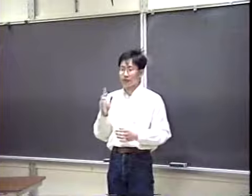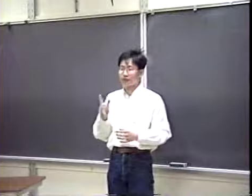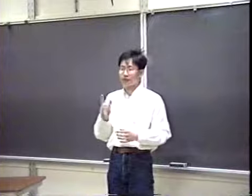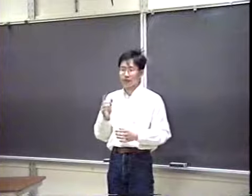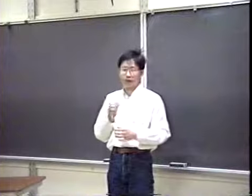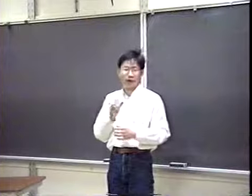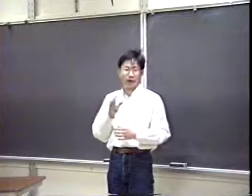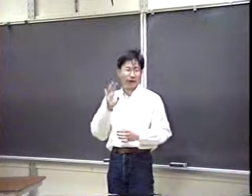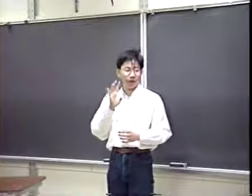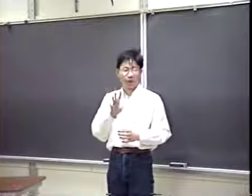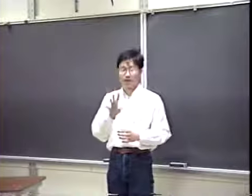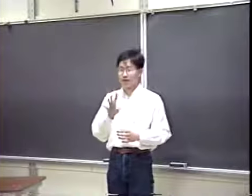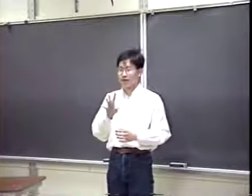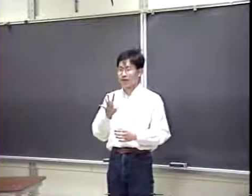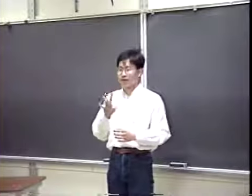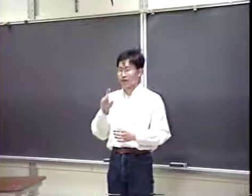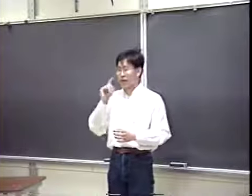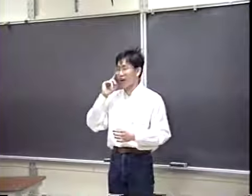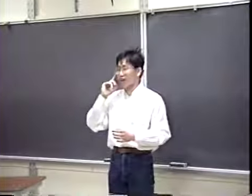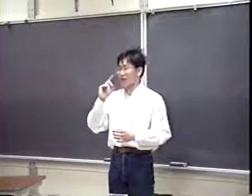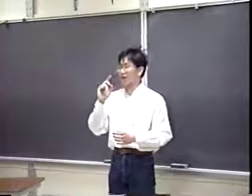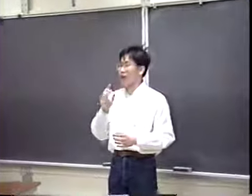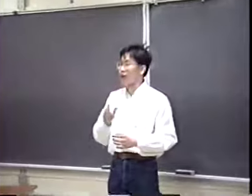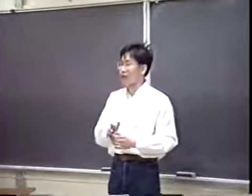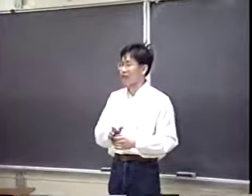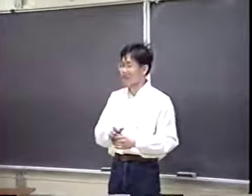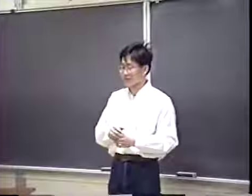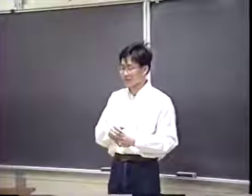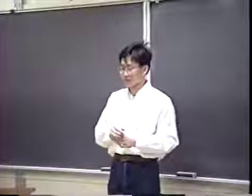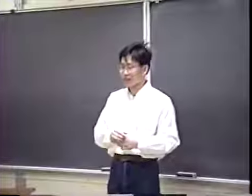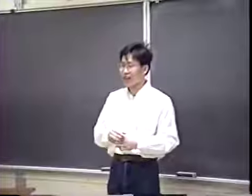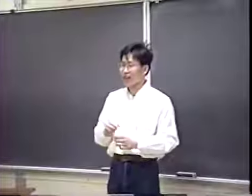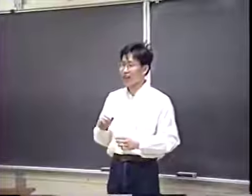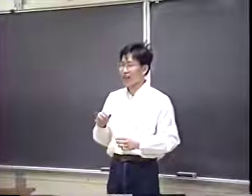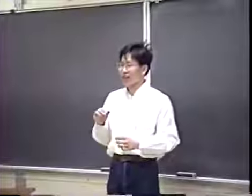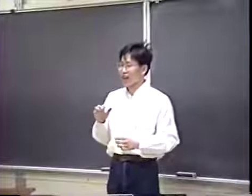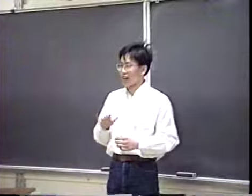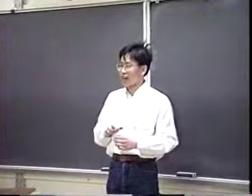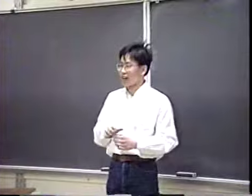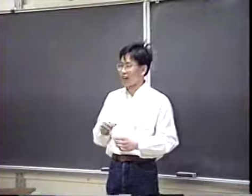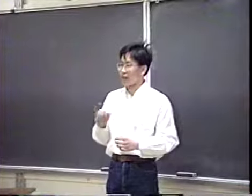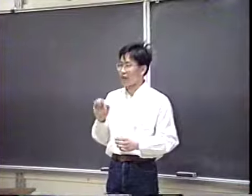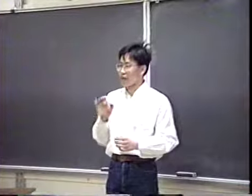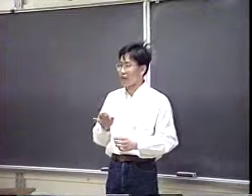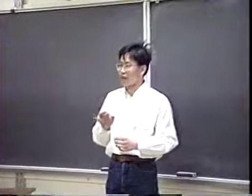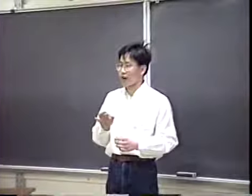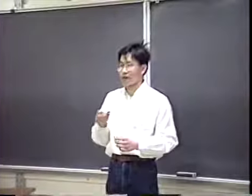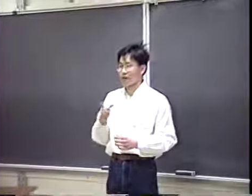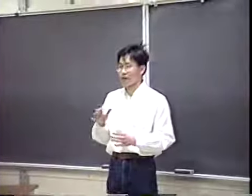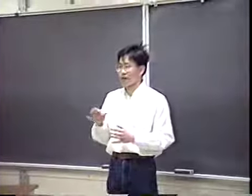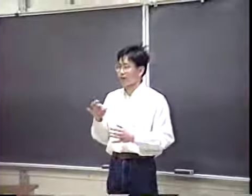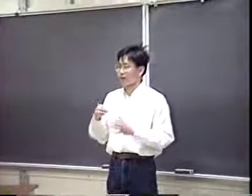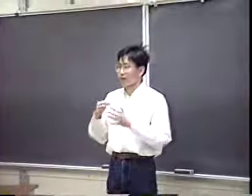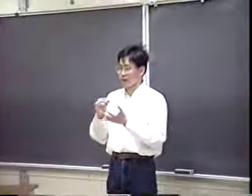day he give 4 meals to the animals at the morning, and at night he give 3 meals, not meals, it's